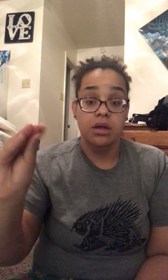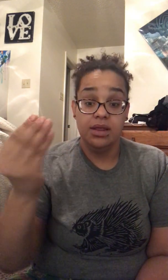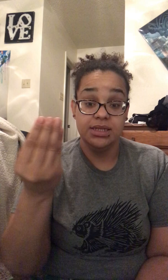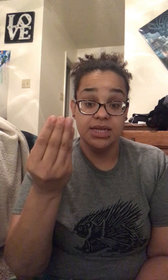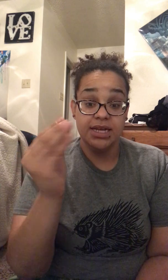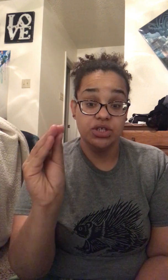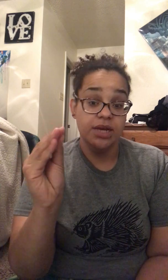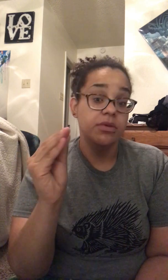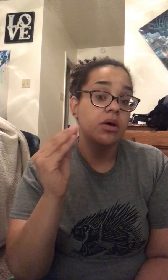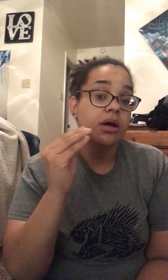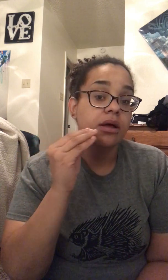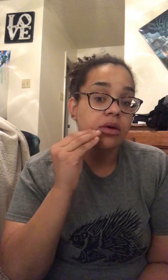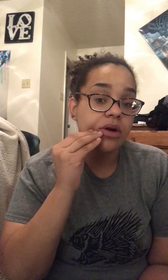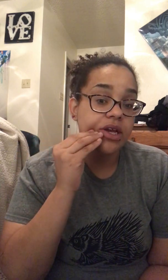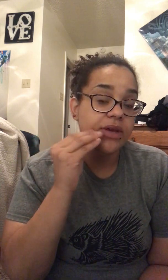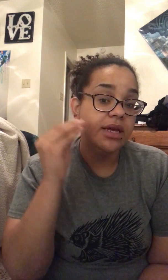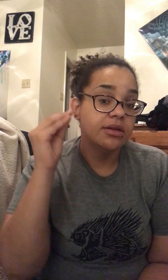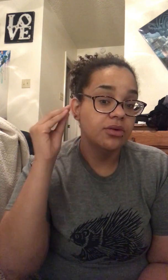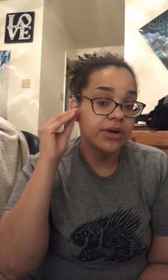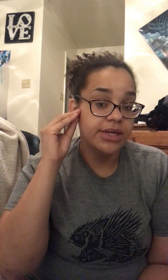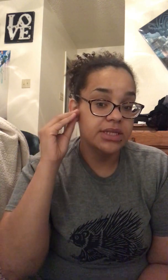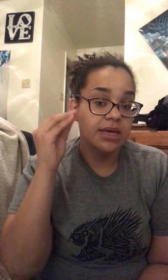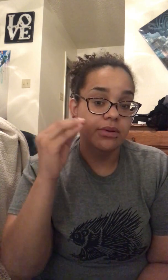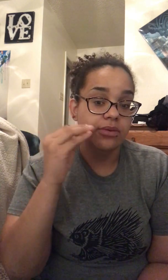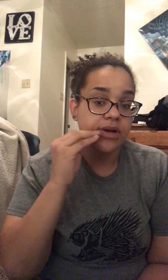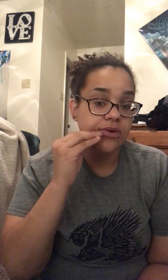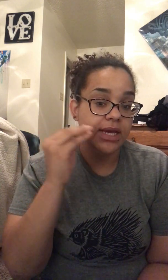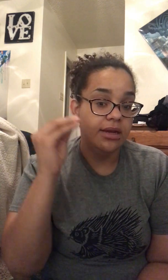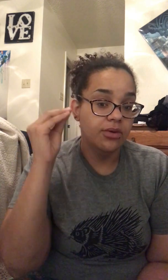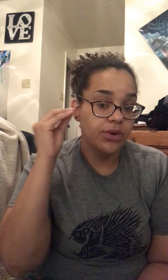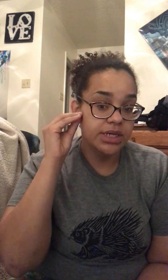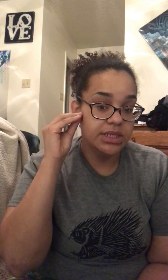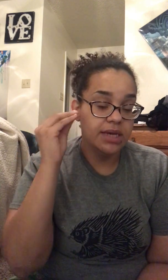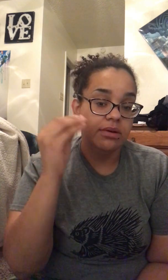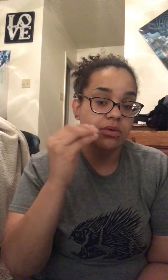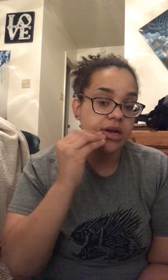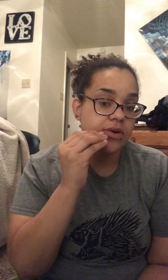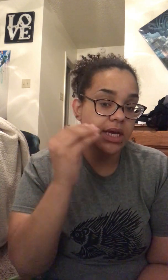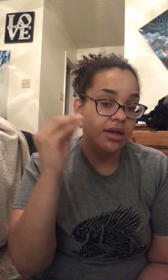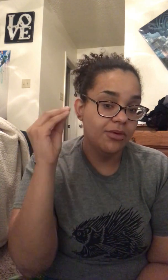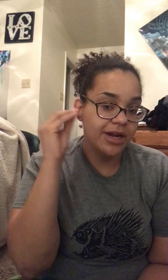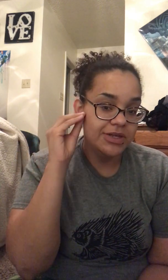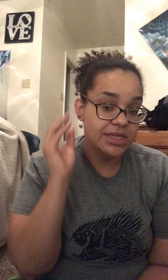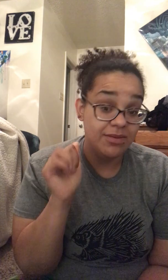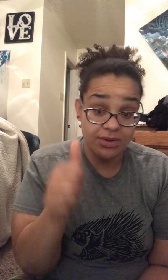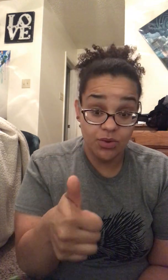This is a handshake. Where you eat, where you sleep. Where you eat, where you sleep. Where you eat, where you sleep. Cool?